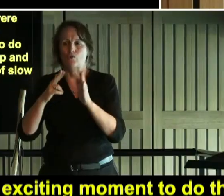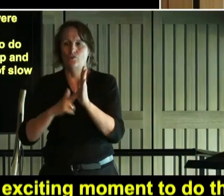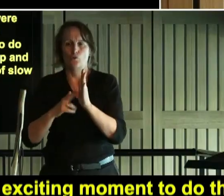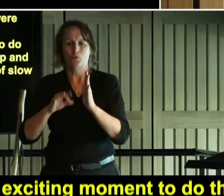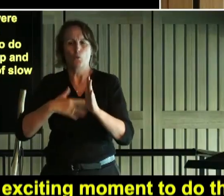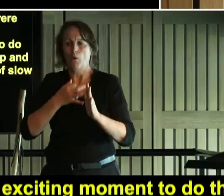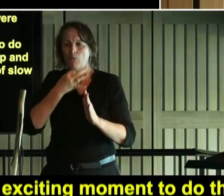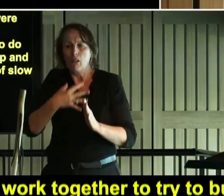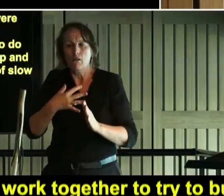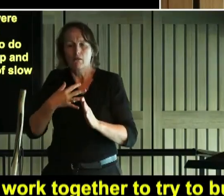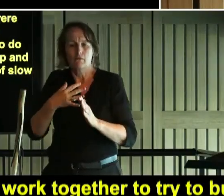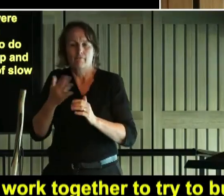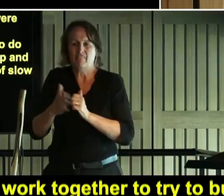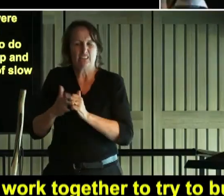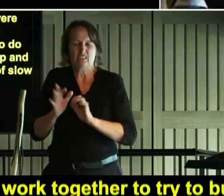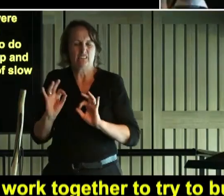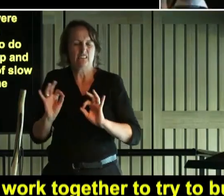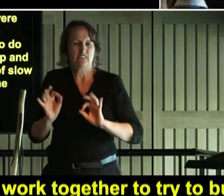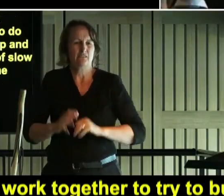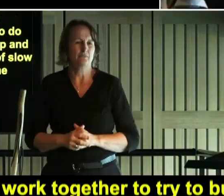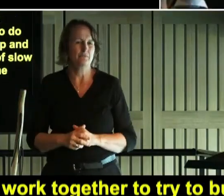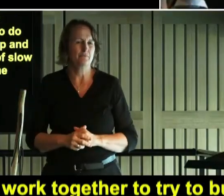people today as well.